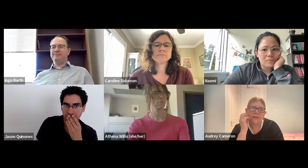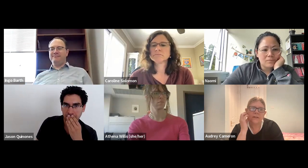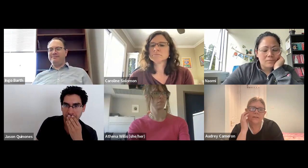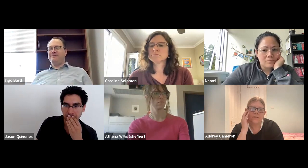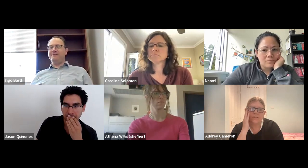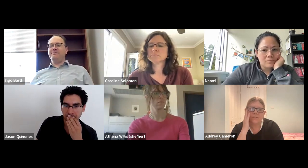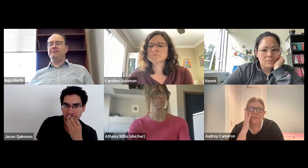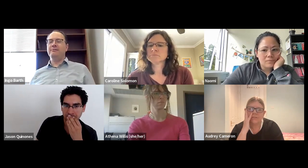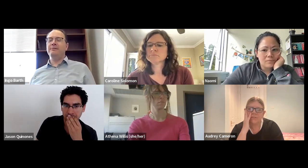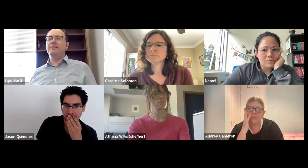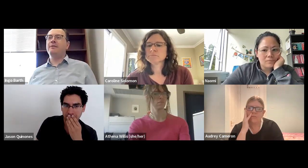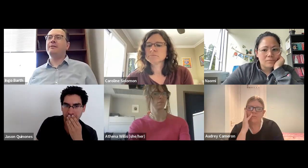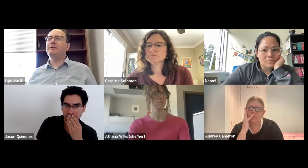Maybe just something to think about.